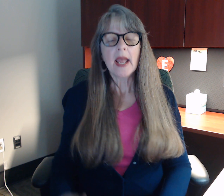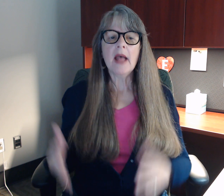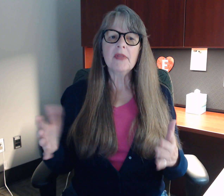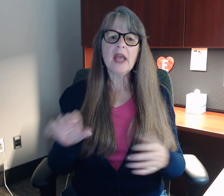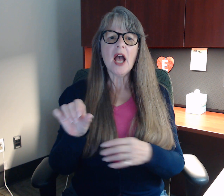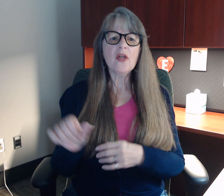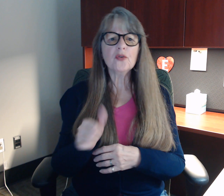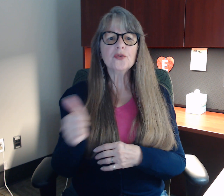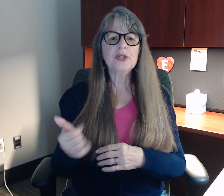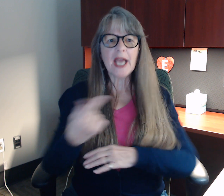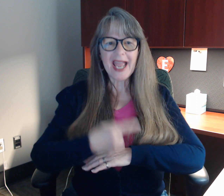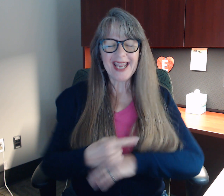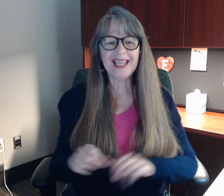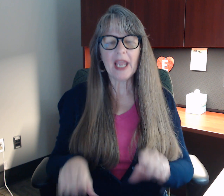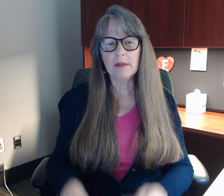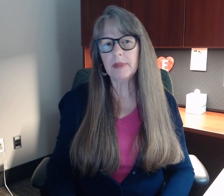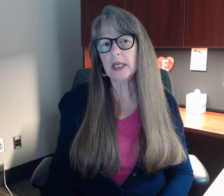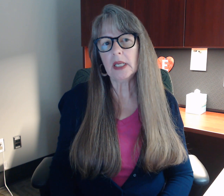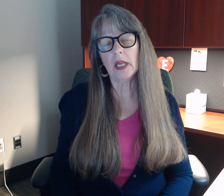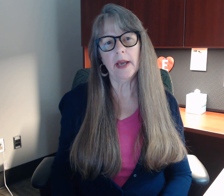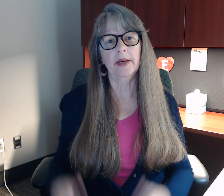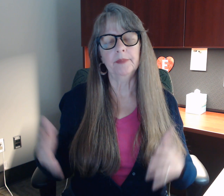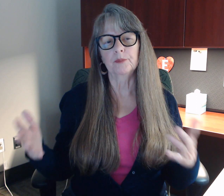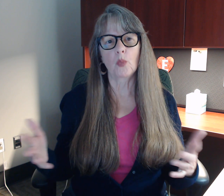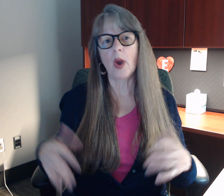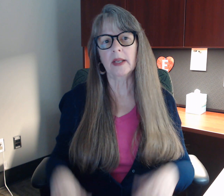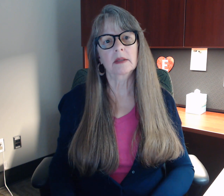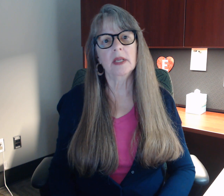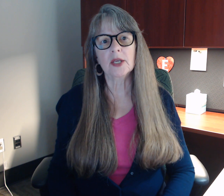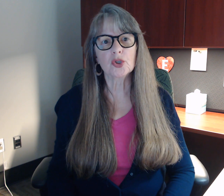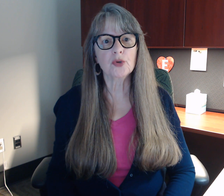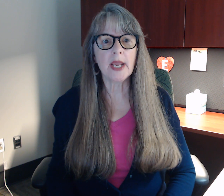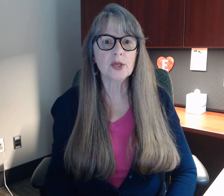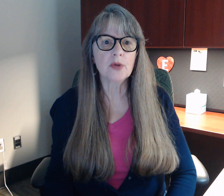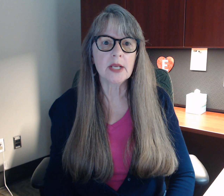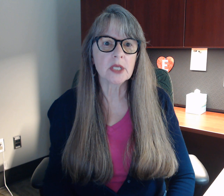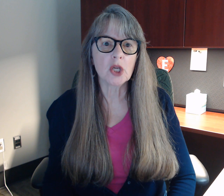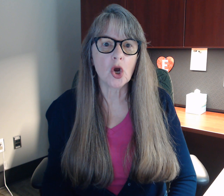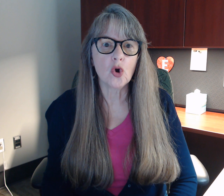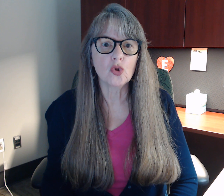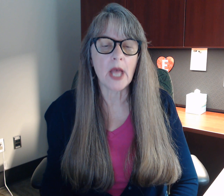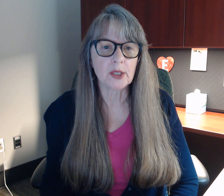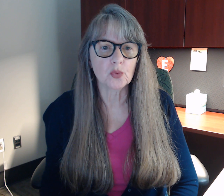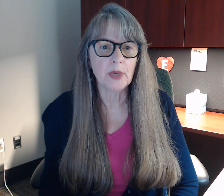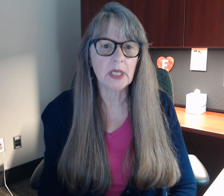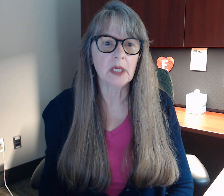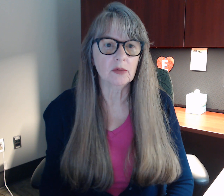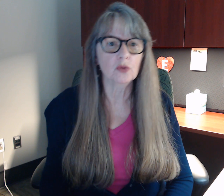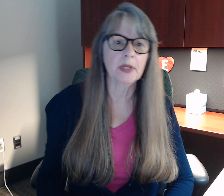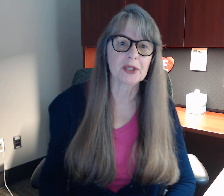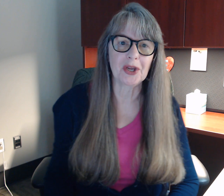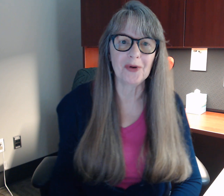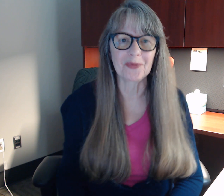the other day can be what? Yesterday, 2 days ago, last week, 2 weeks ago,